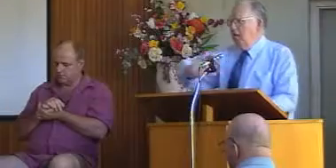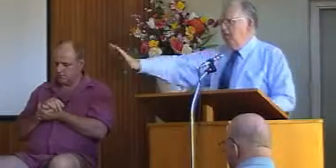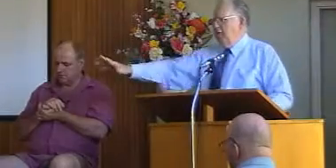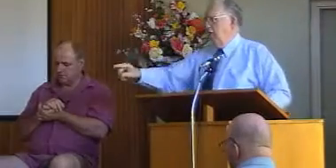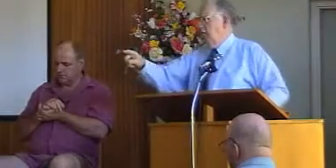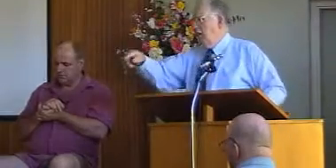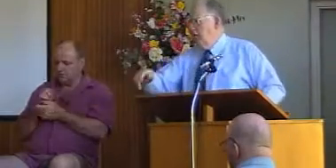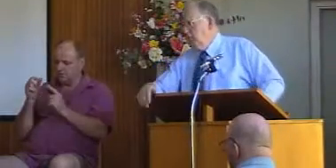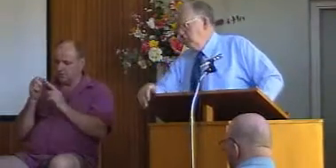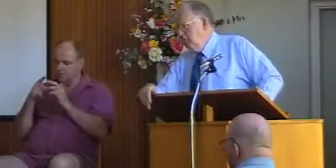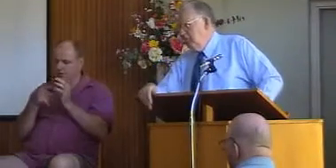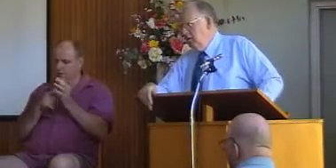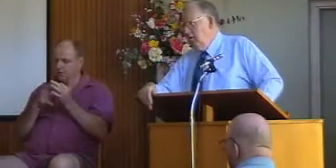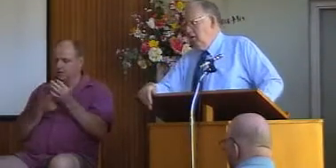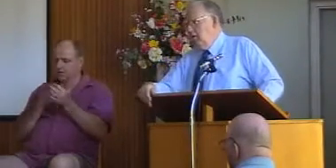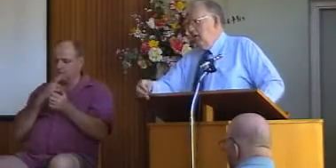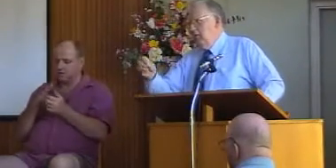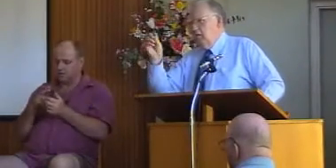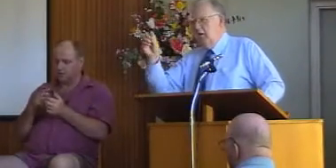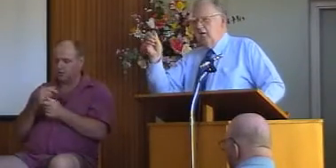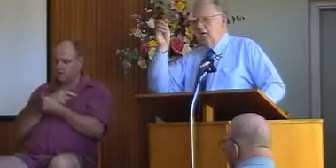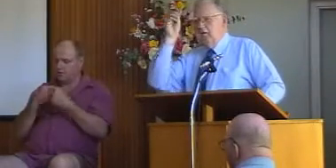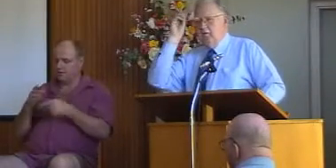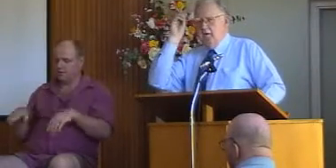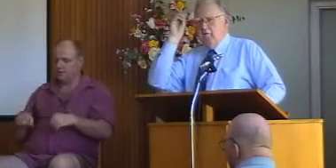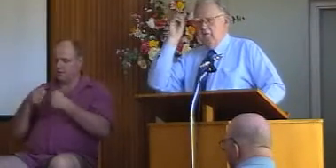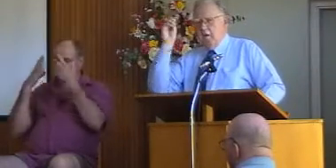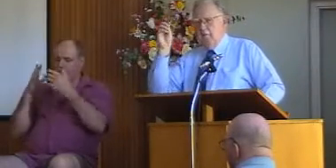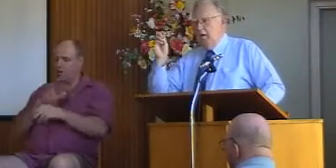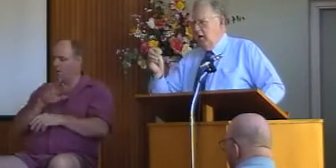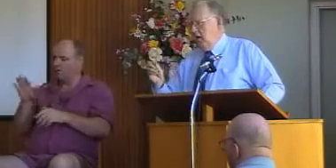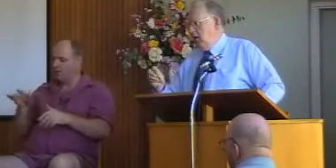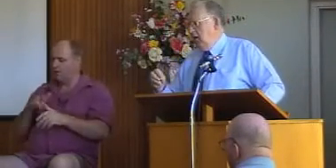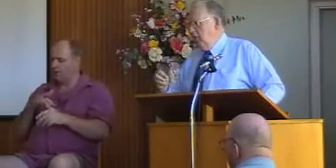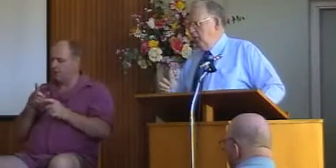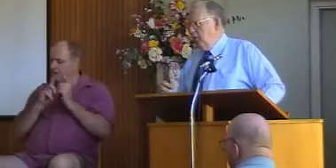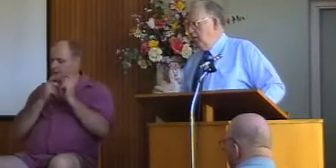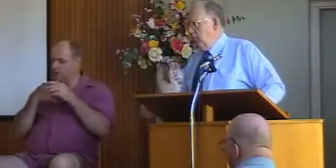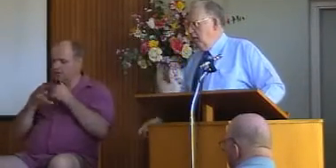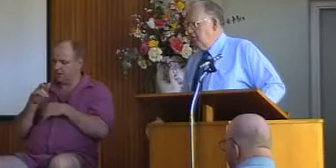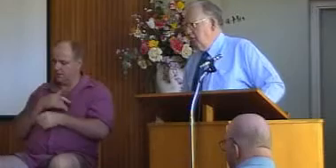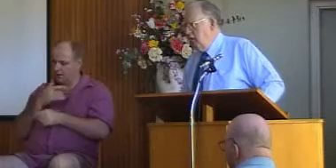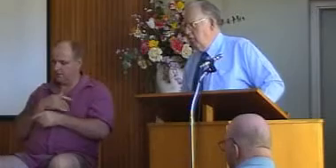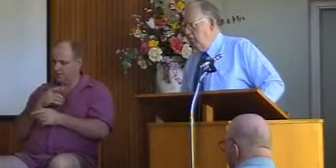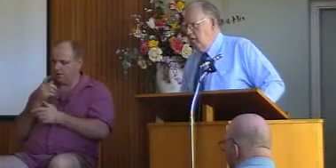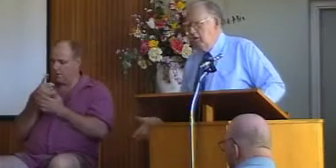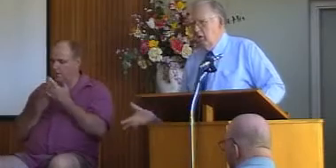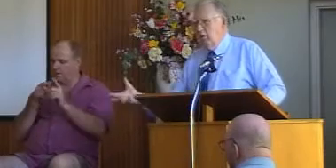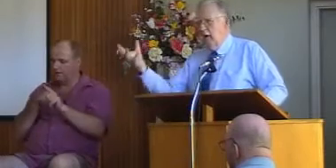could give away everything to follow You. If you think and remember how it was Peter that went to